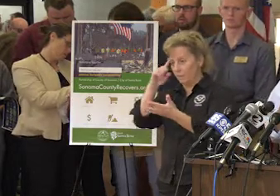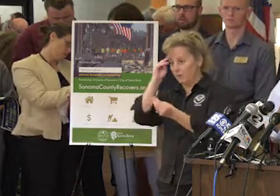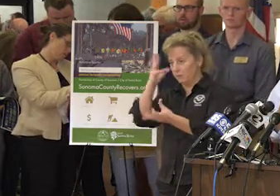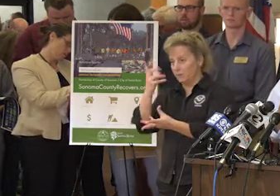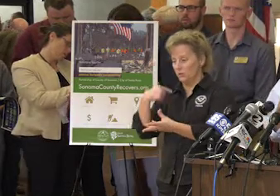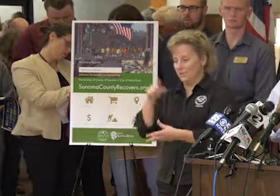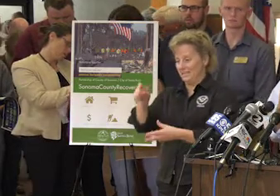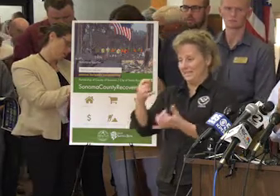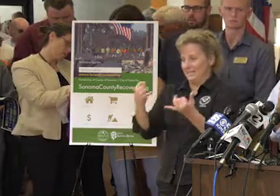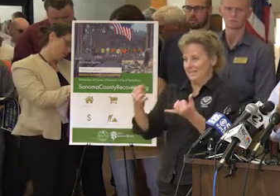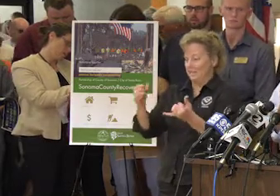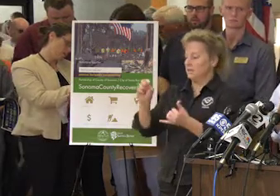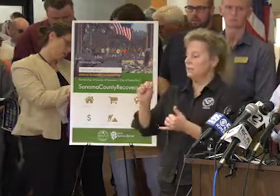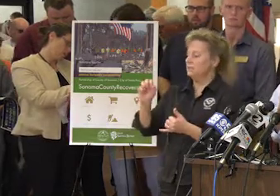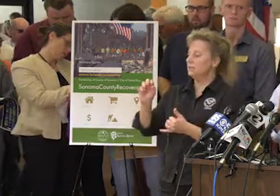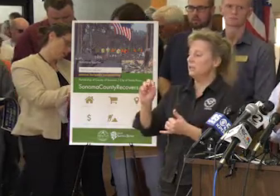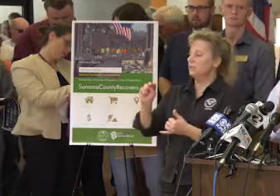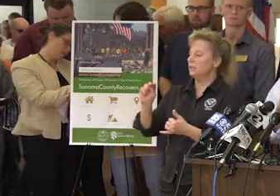need right now.